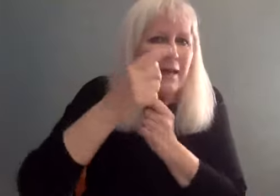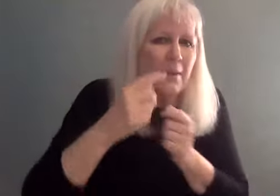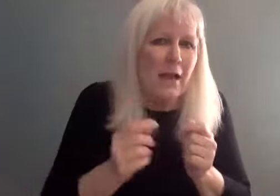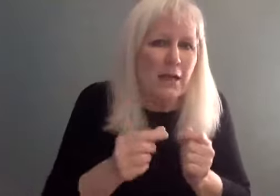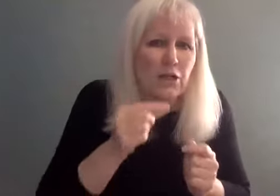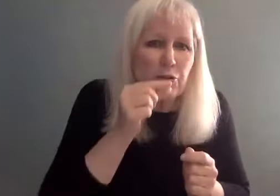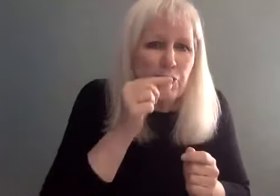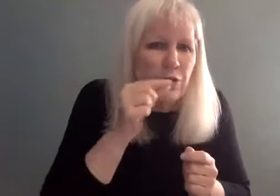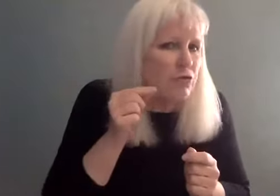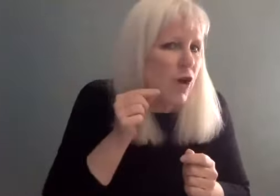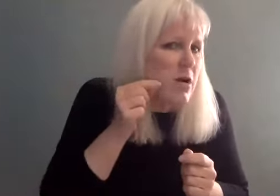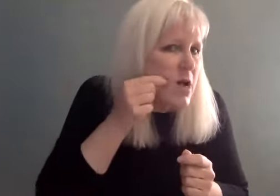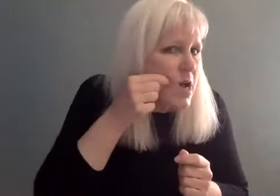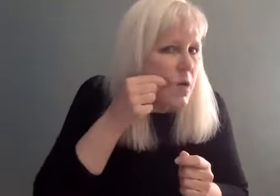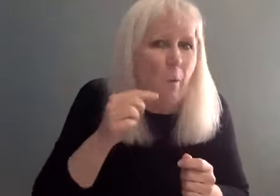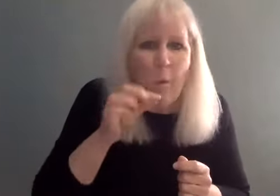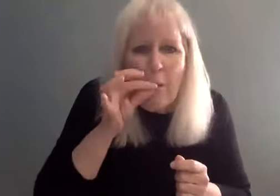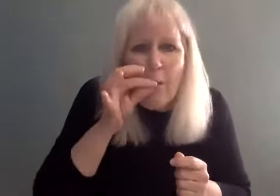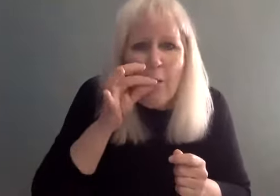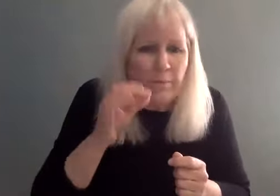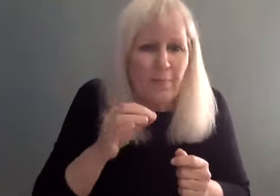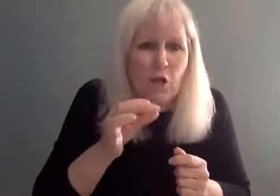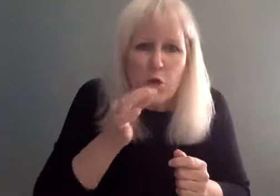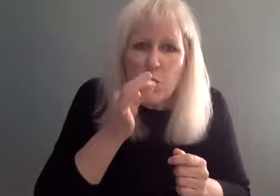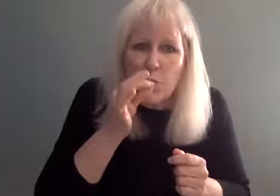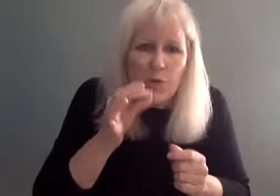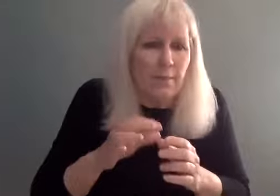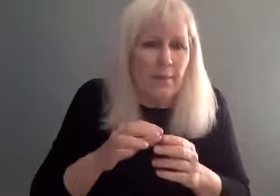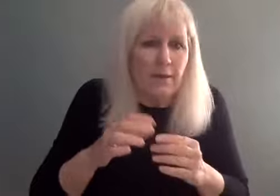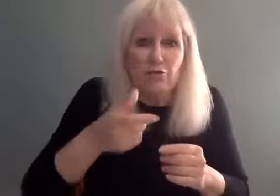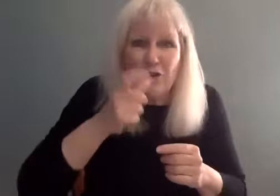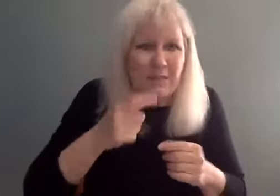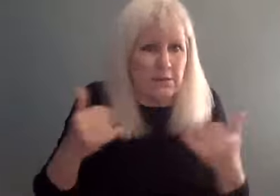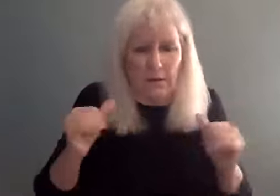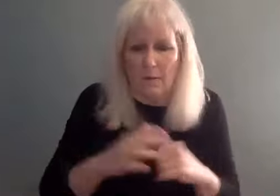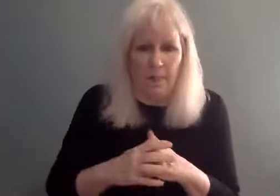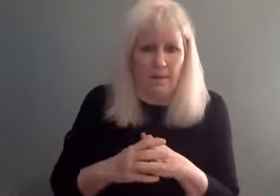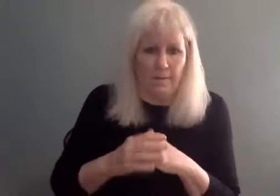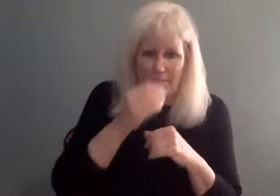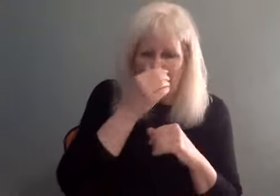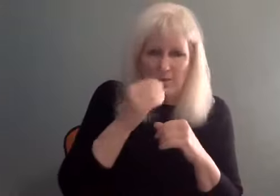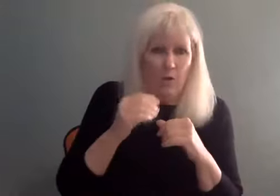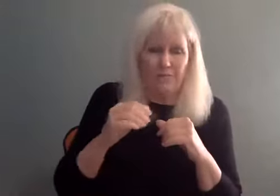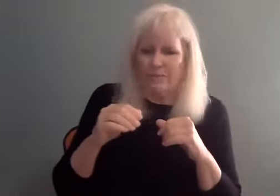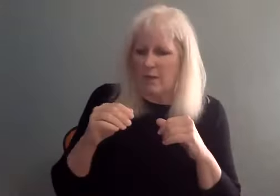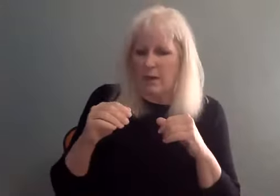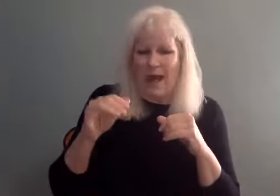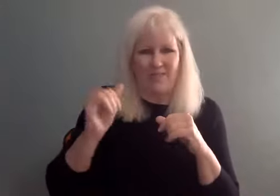my scars don't show. There was a plastic surgeon in it's Palm Springs, there's going to be all kinds of plastic surgeons around for those people. He said I